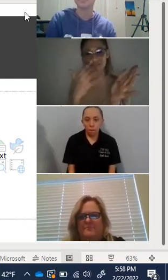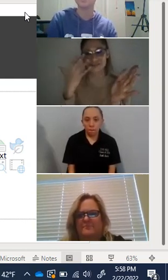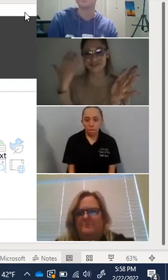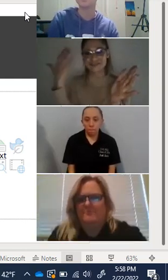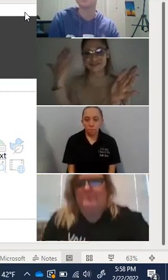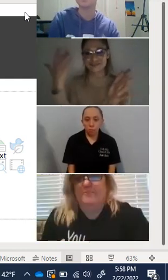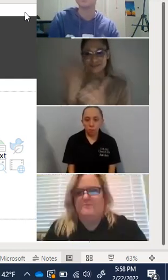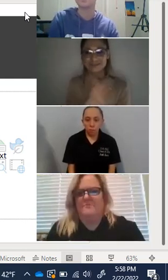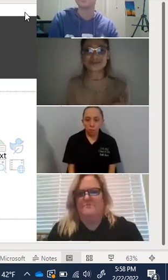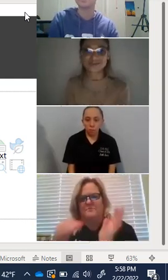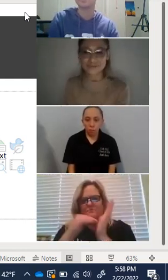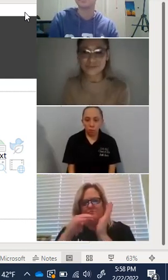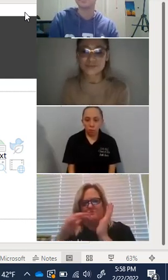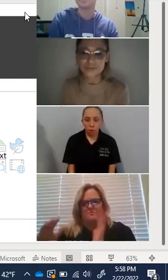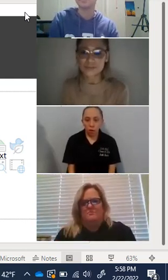Mhm.